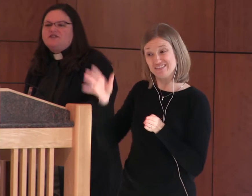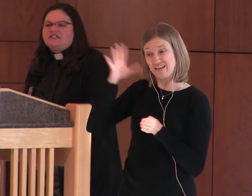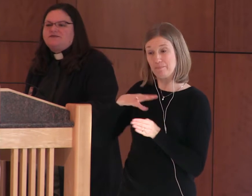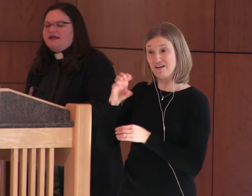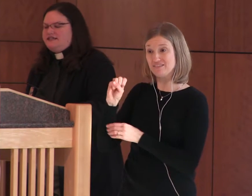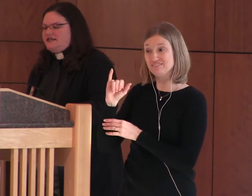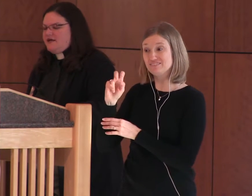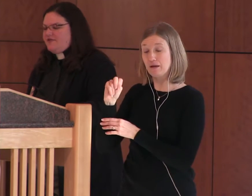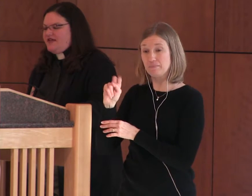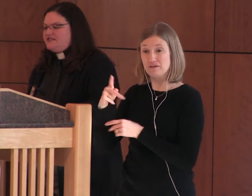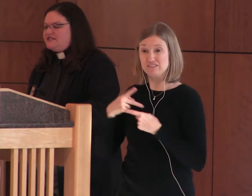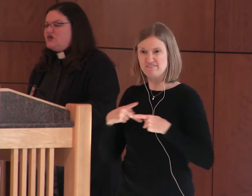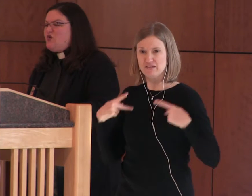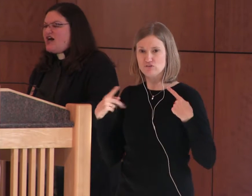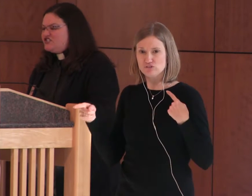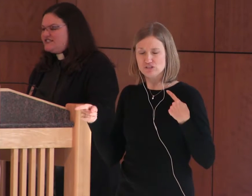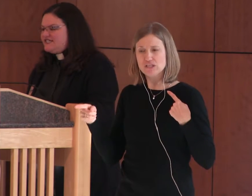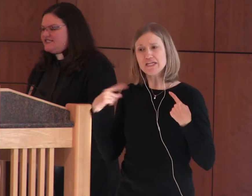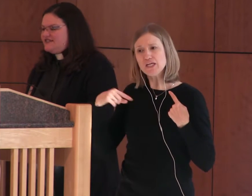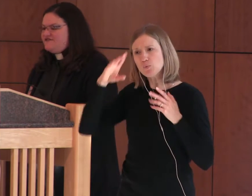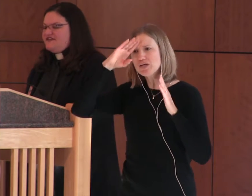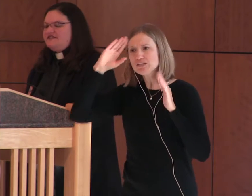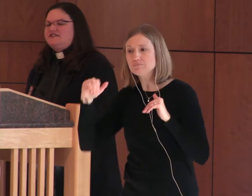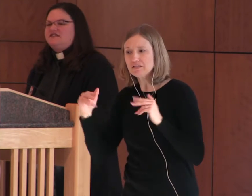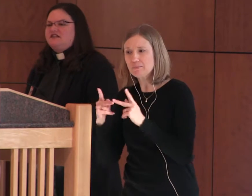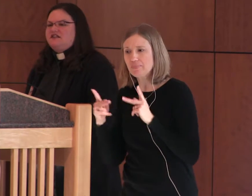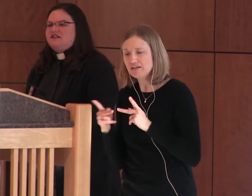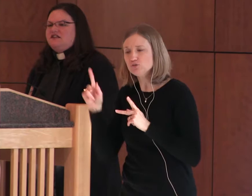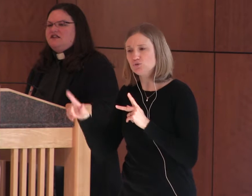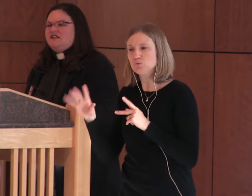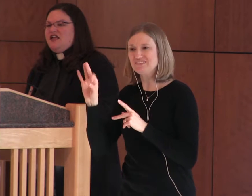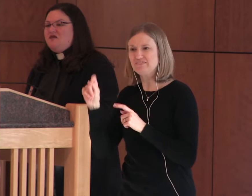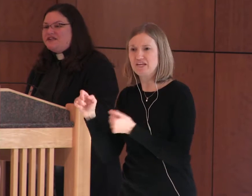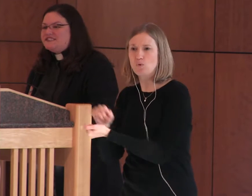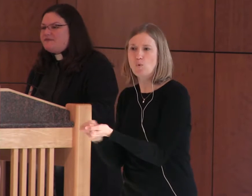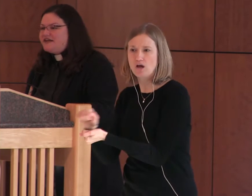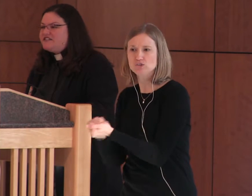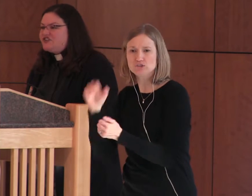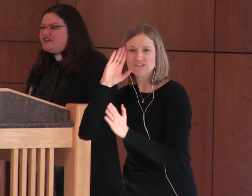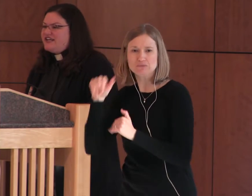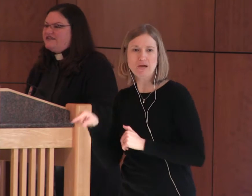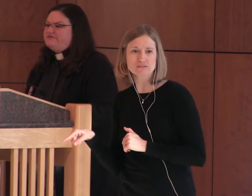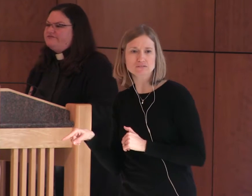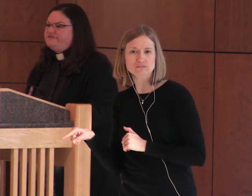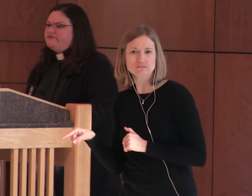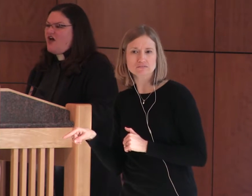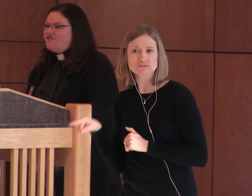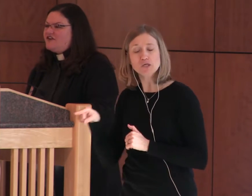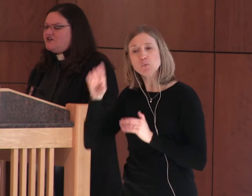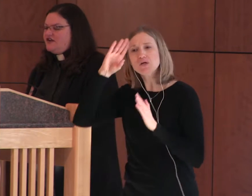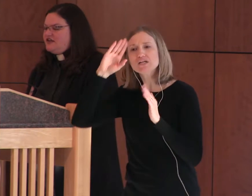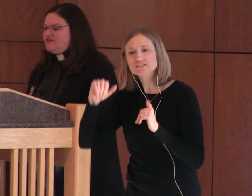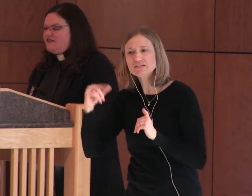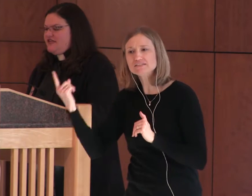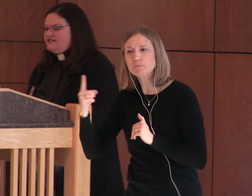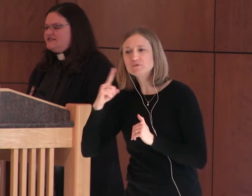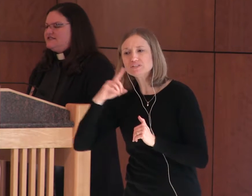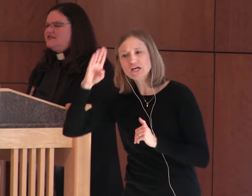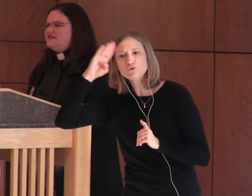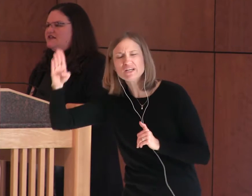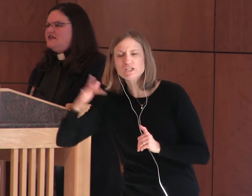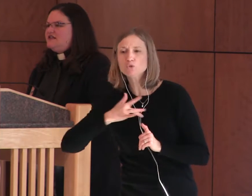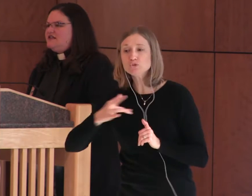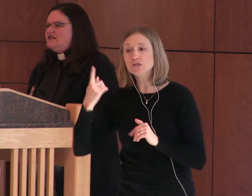He would have expected a place to wash his dusty feet. He would expect a greeting, often a greeting with a